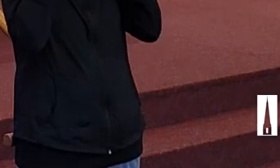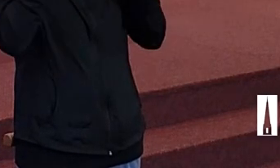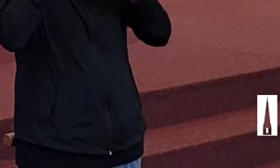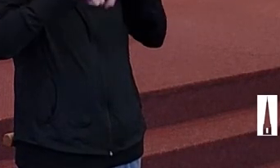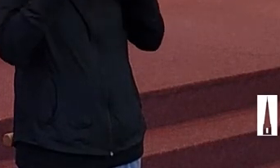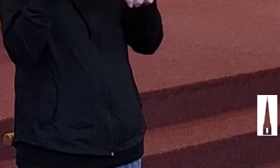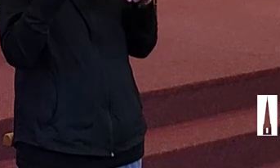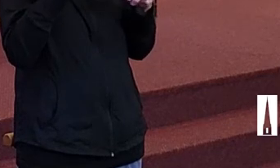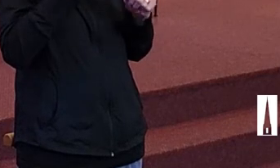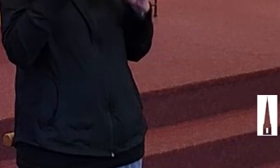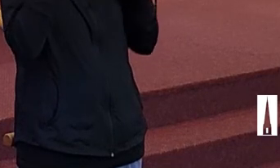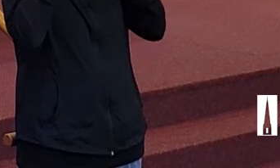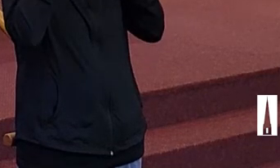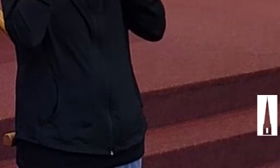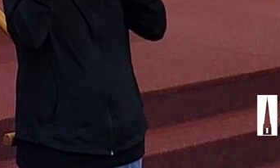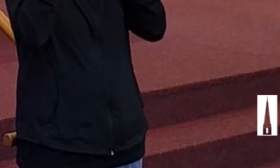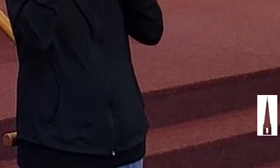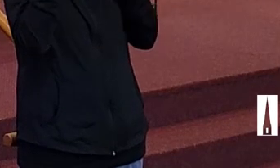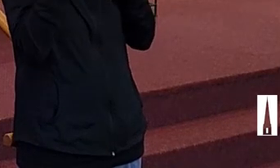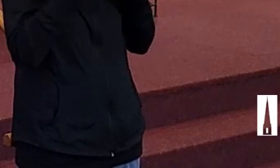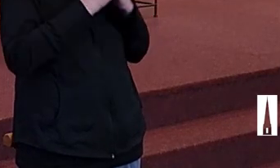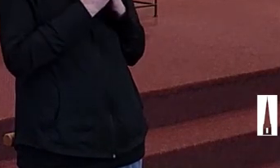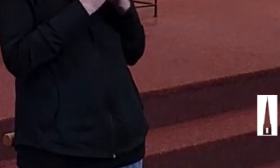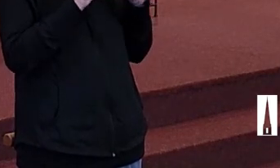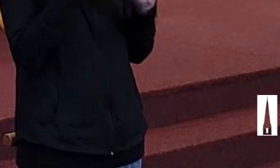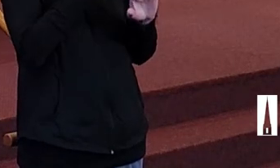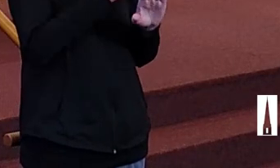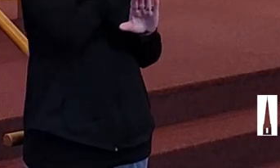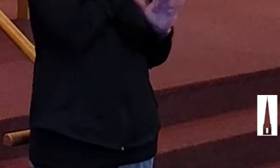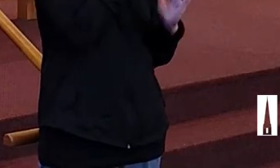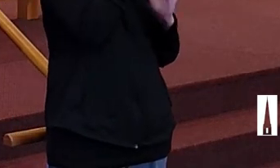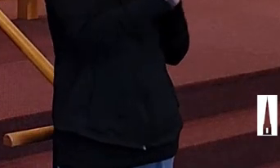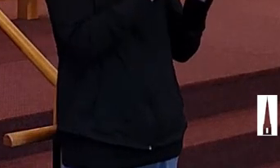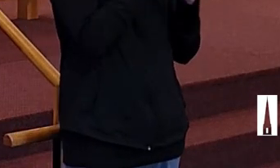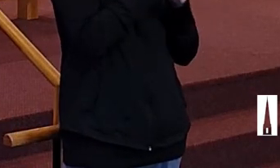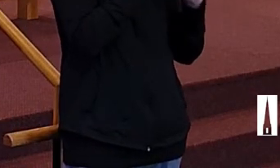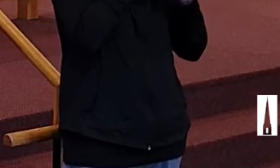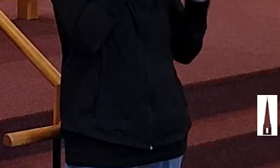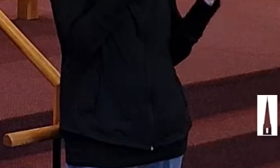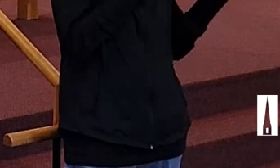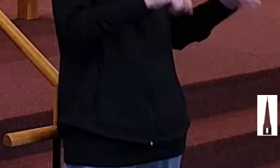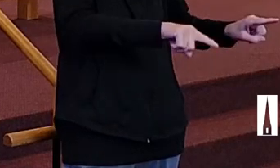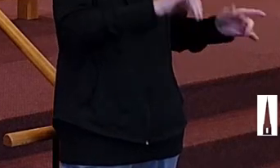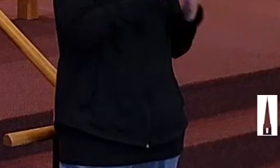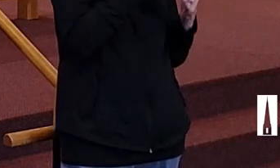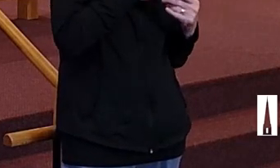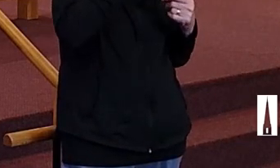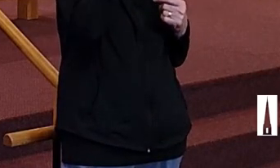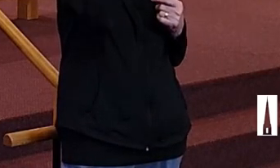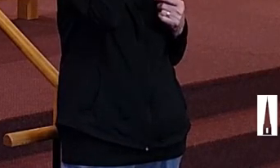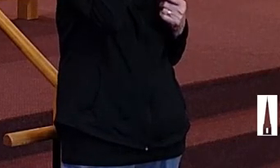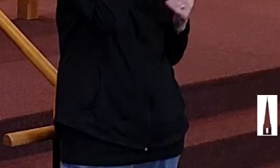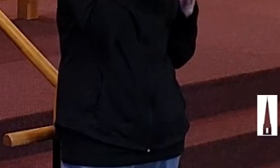that. Now, prior to this period of time, nothing had happened that I can recall that